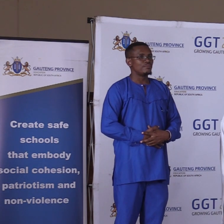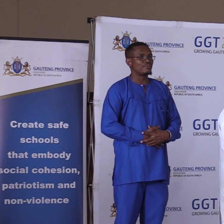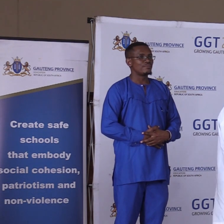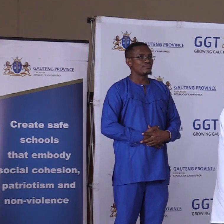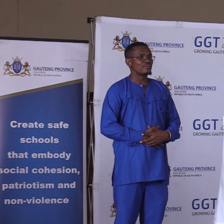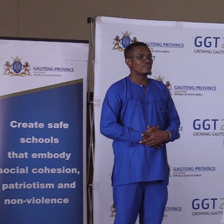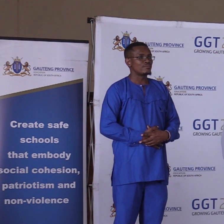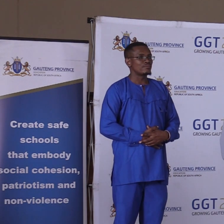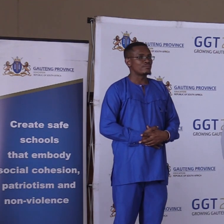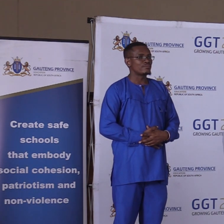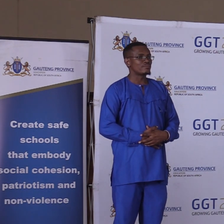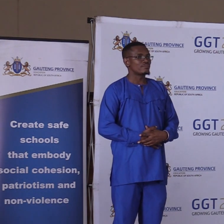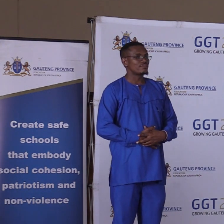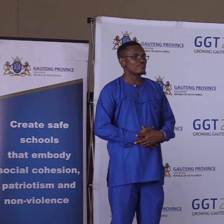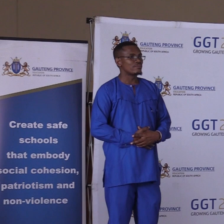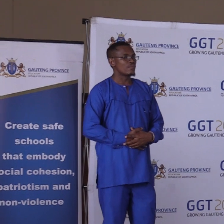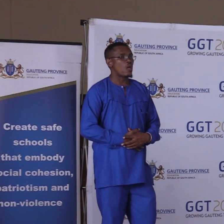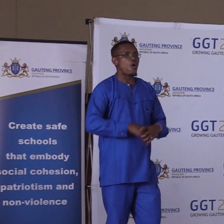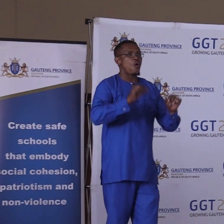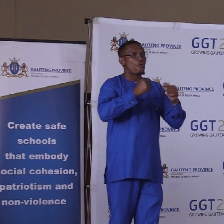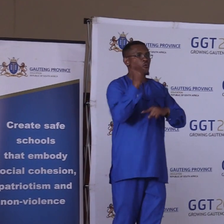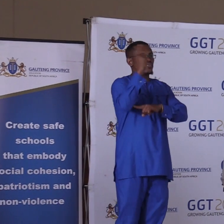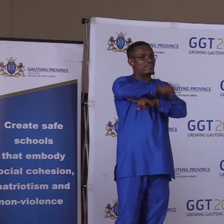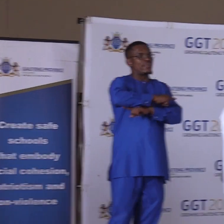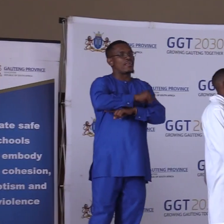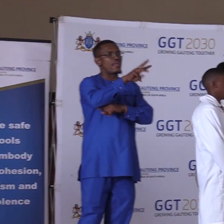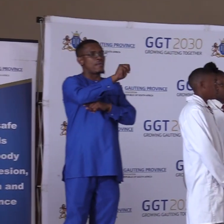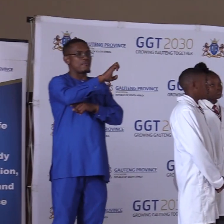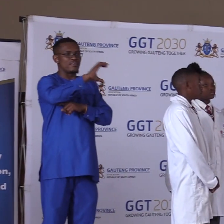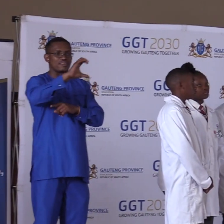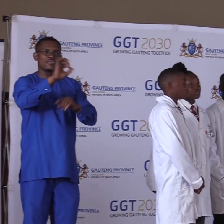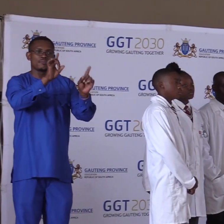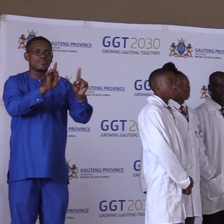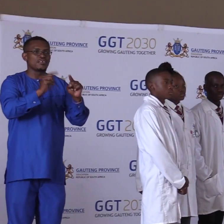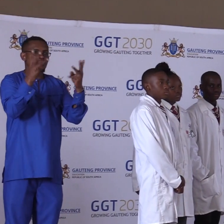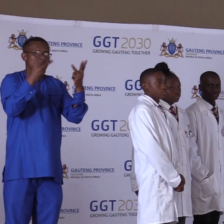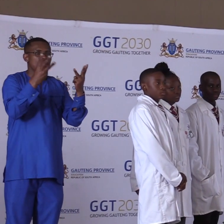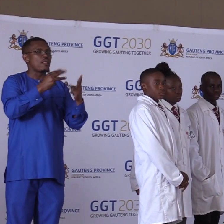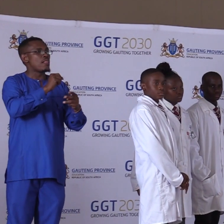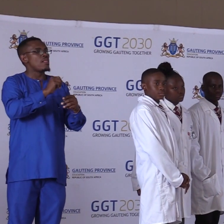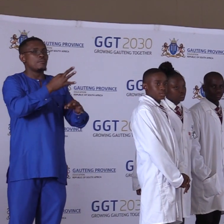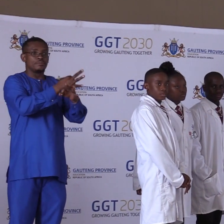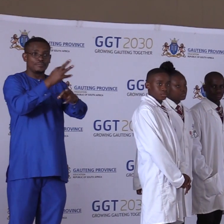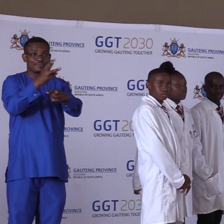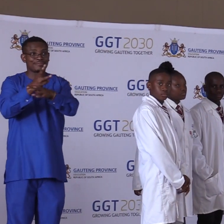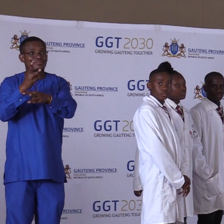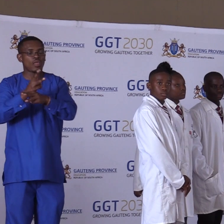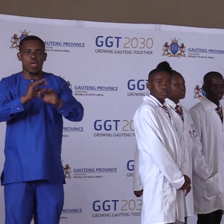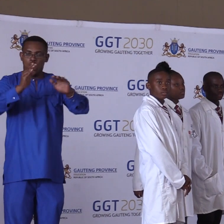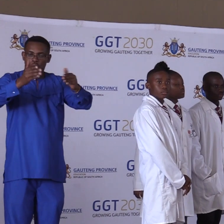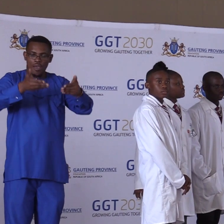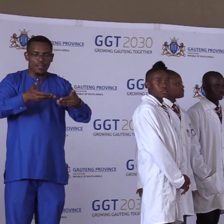Distinguished guests, ladies and gentlemen,